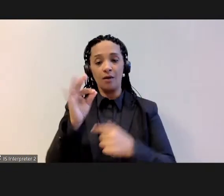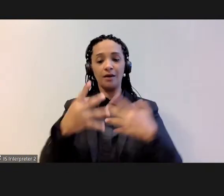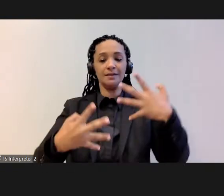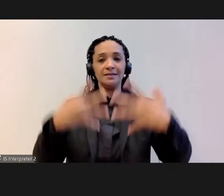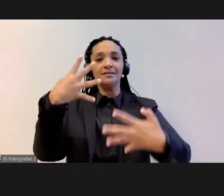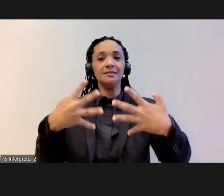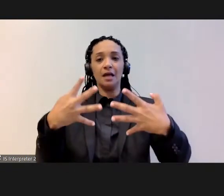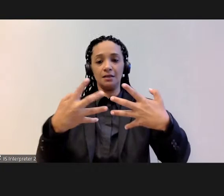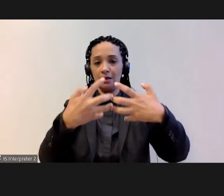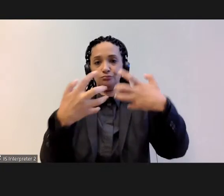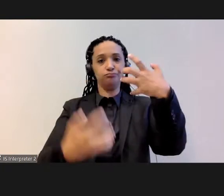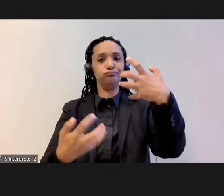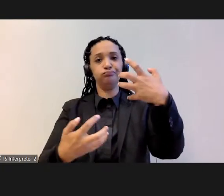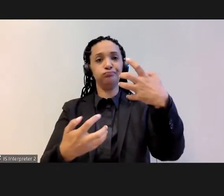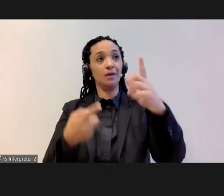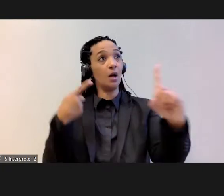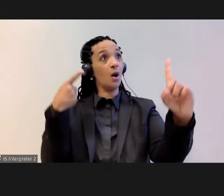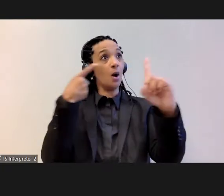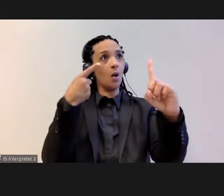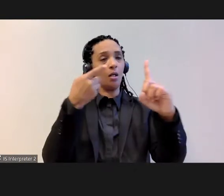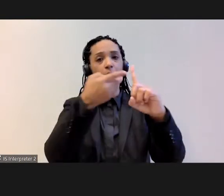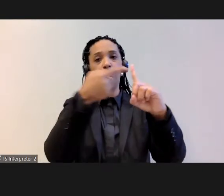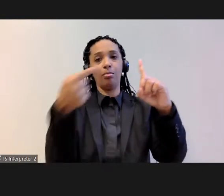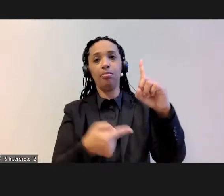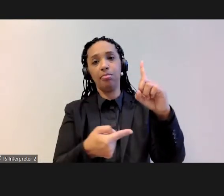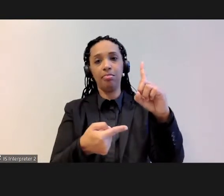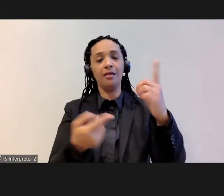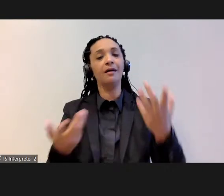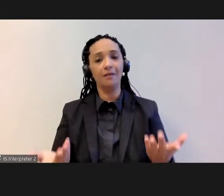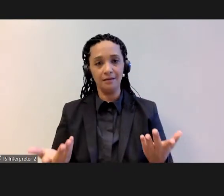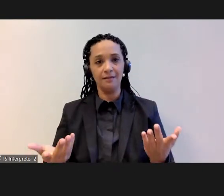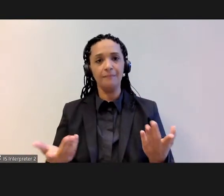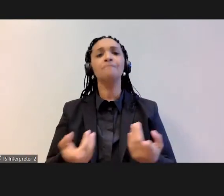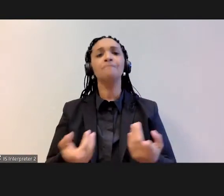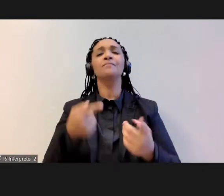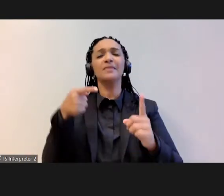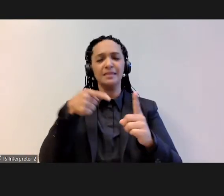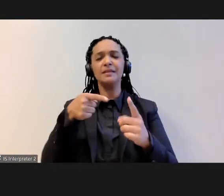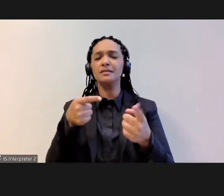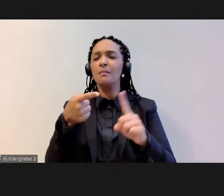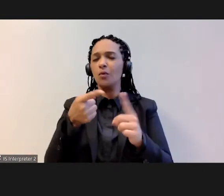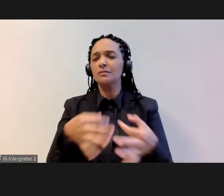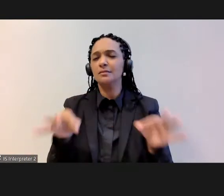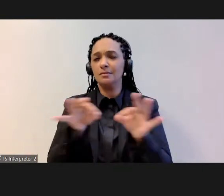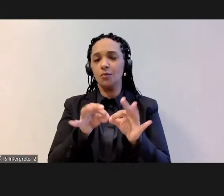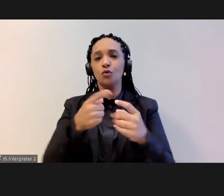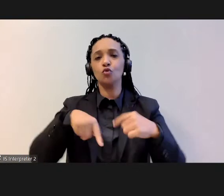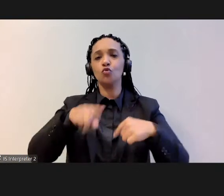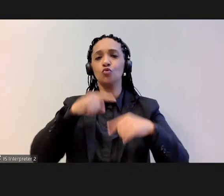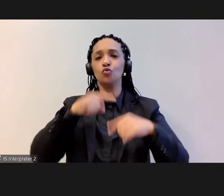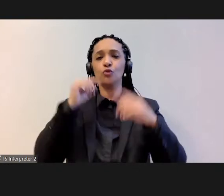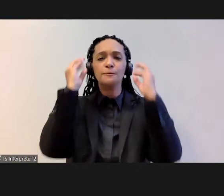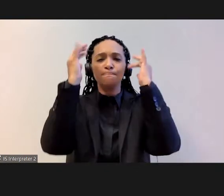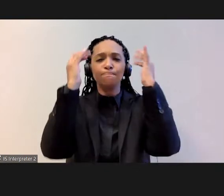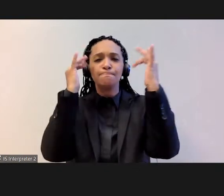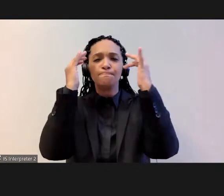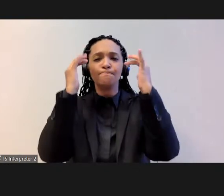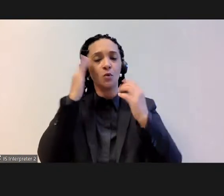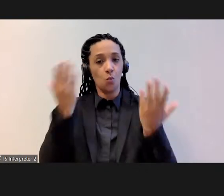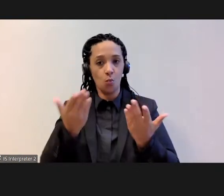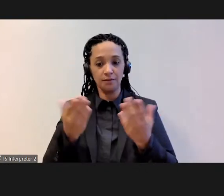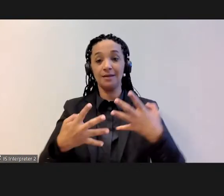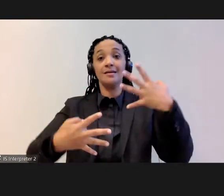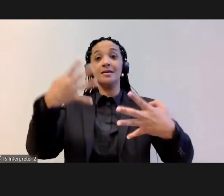is lagging behind. So that is also a very important point in making sure that our data